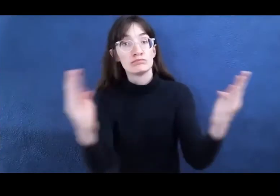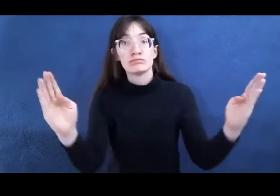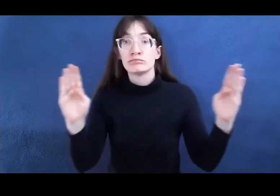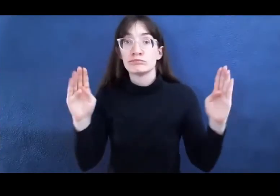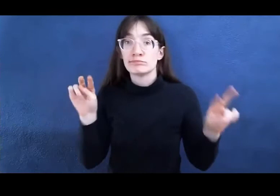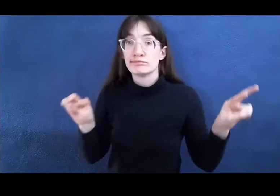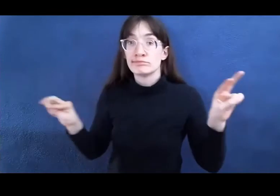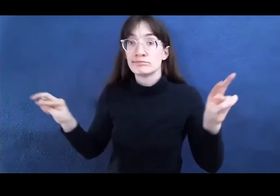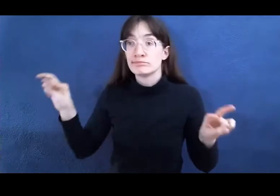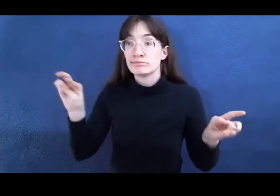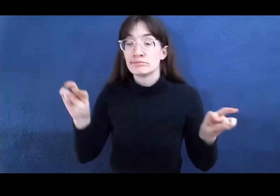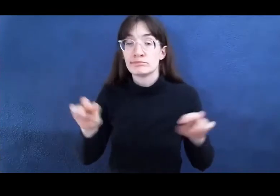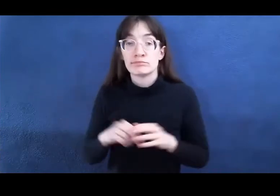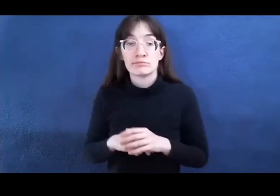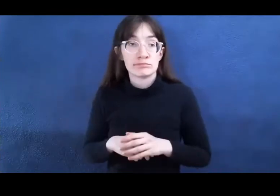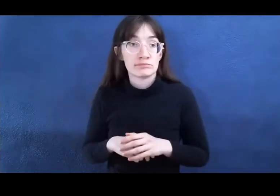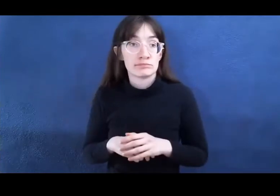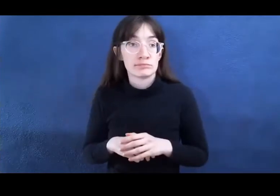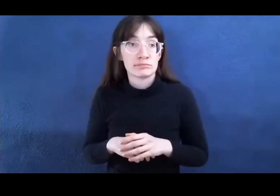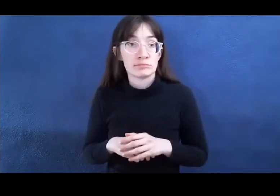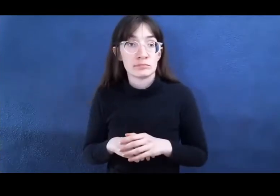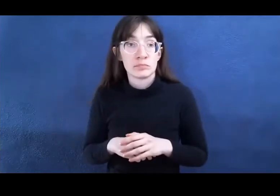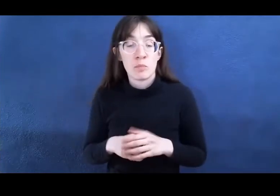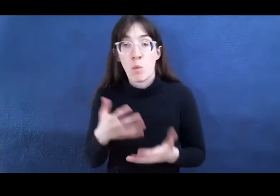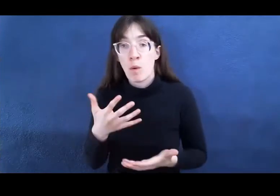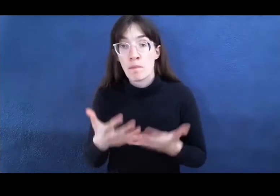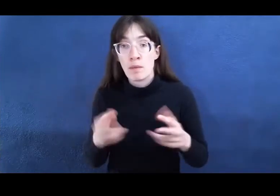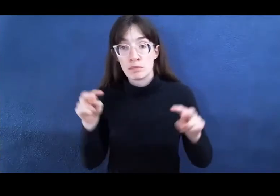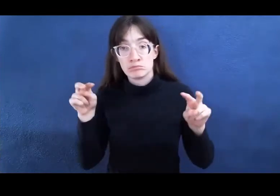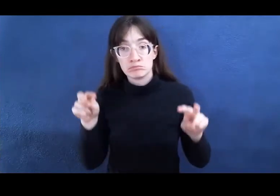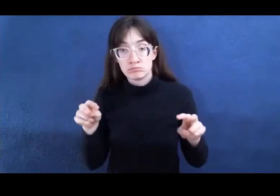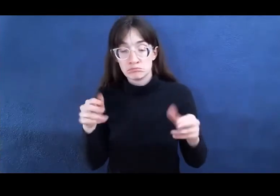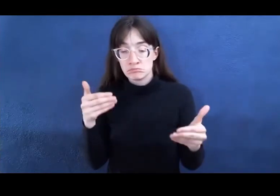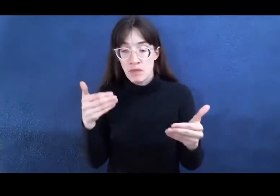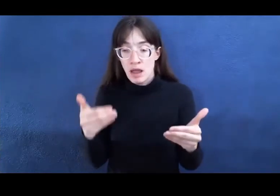Or maybe you're choosing to keep your attention near the computer.